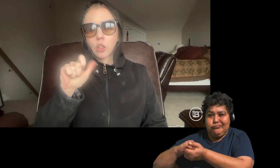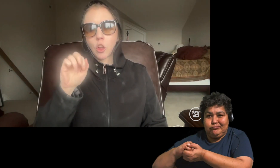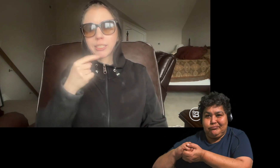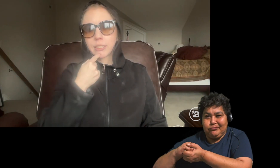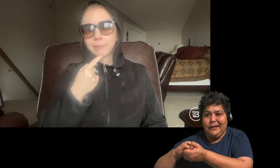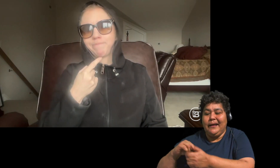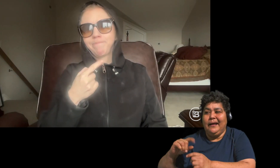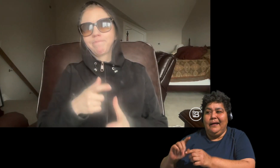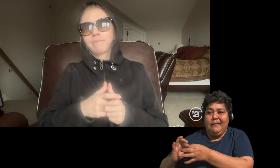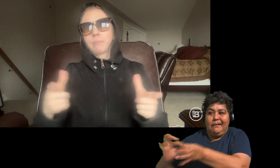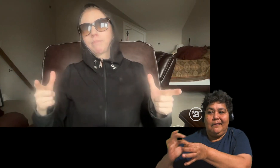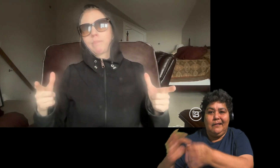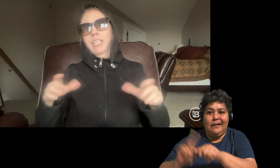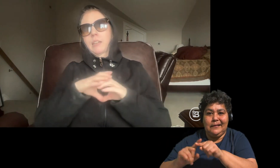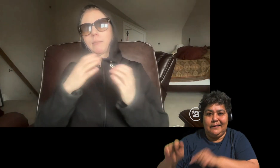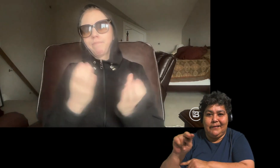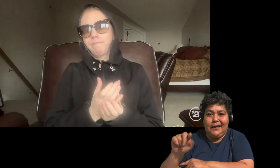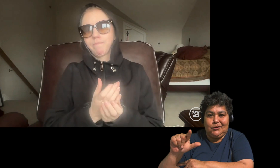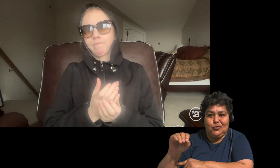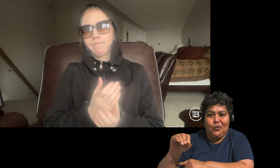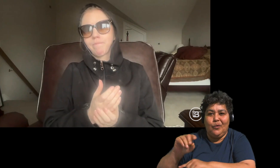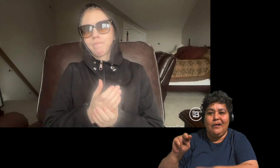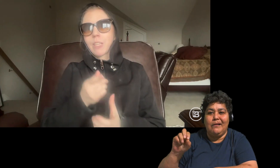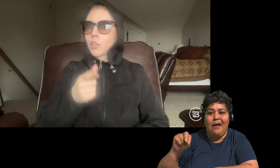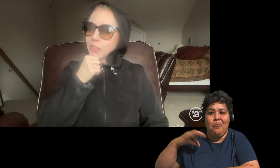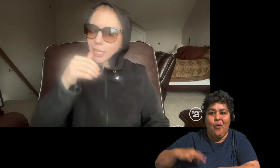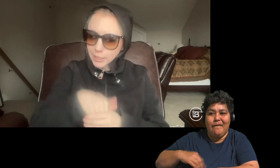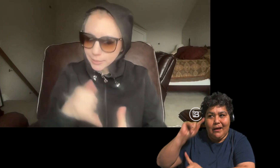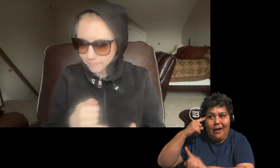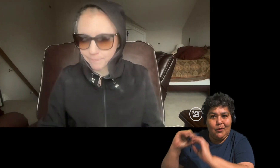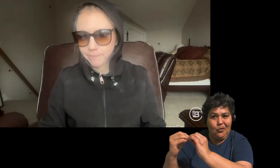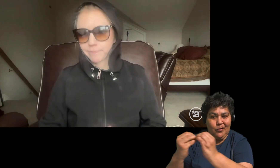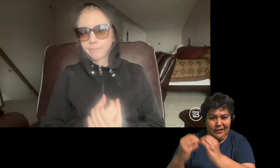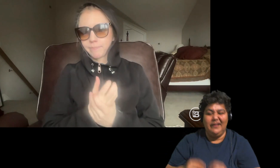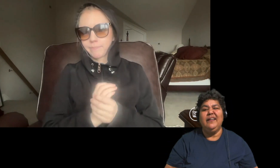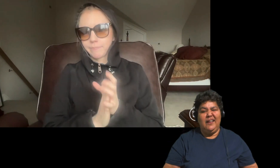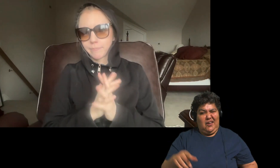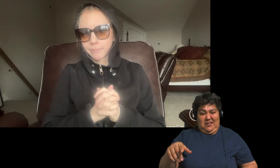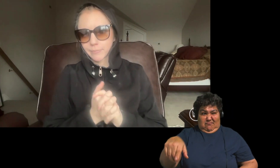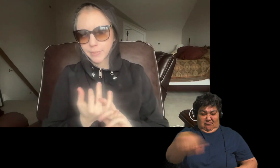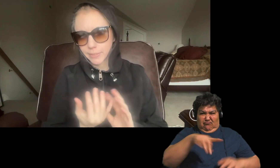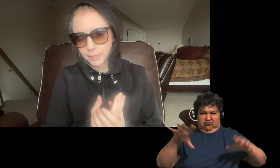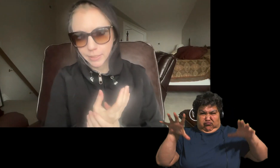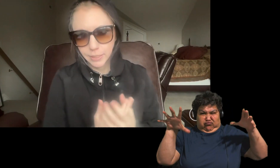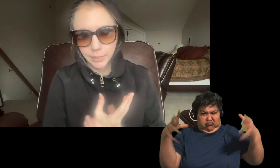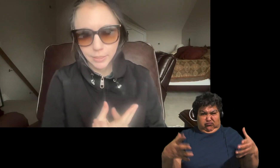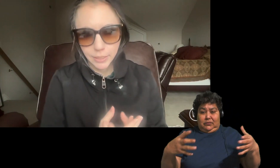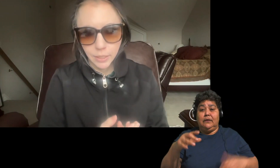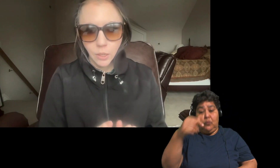core uniparties. And these relationships transcend party lines. Just like George Carlin said, it's a big club and you're not